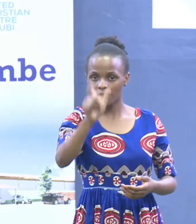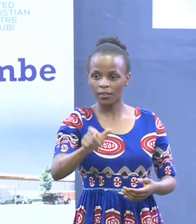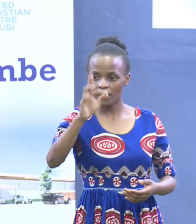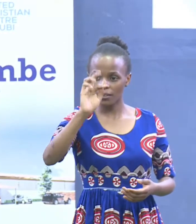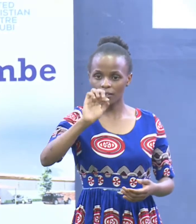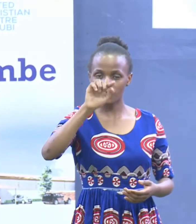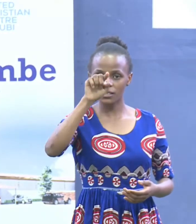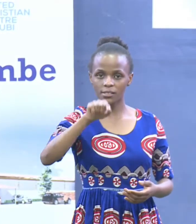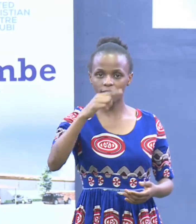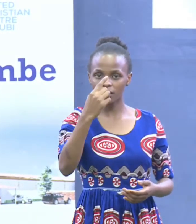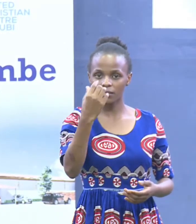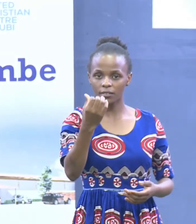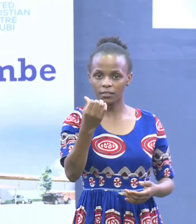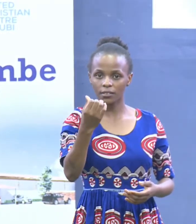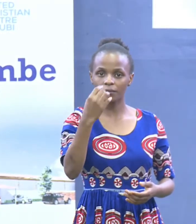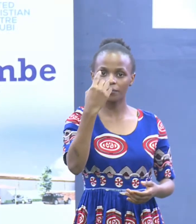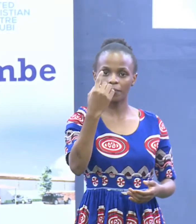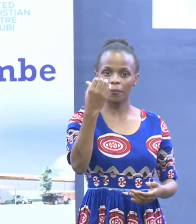8.